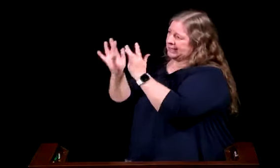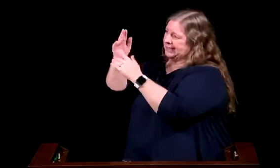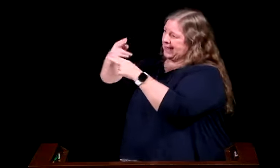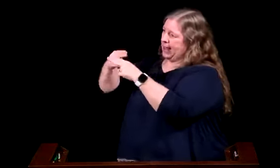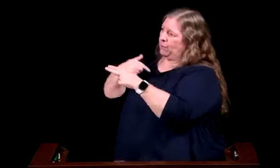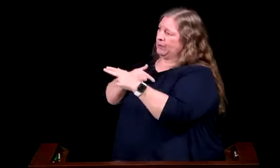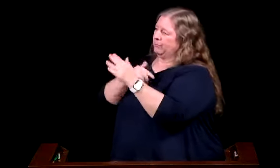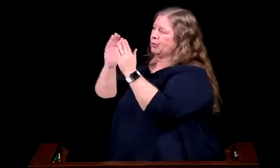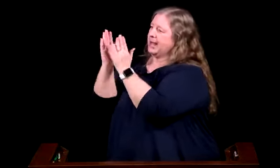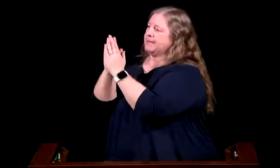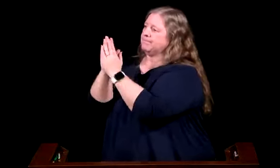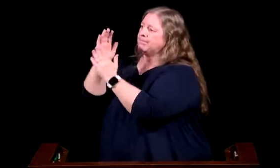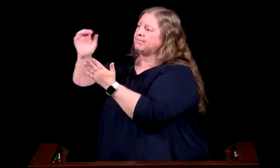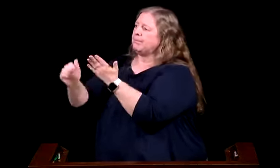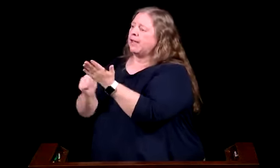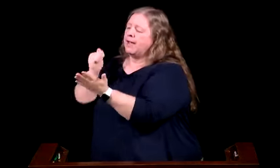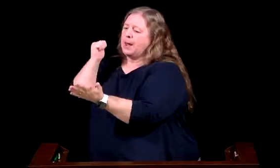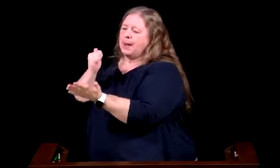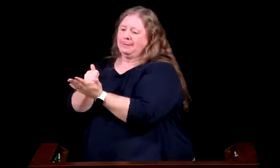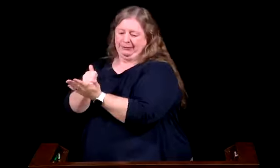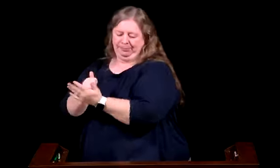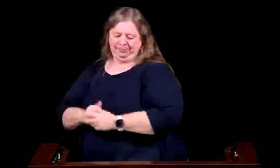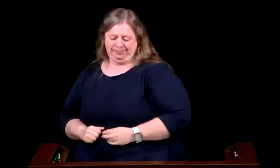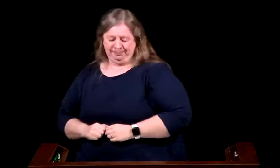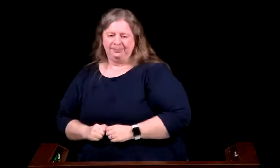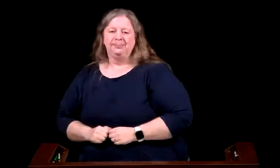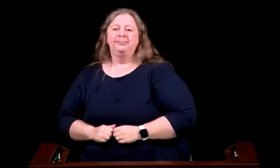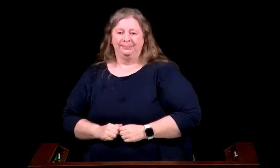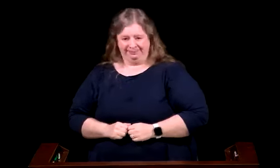that message to our heart. In Jesus' name we pray, amen.